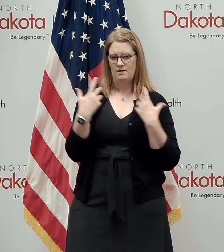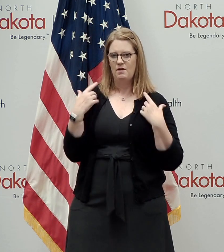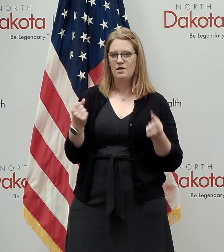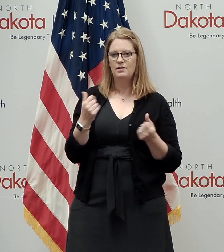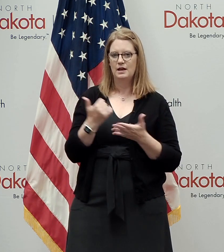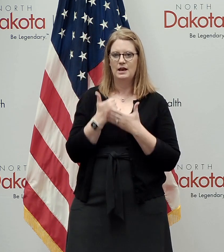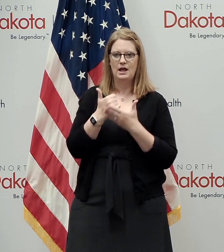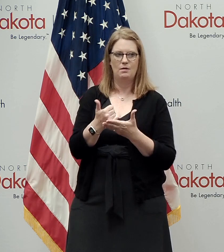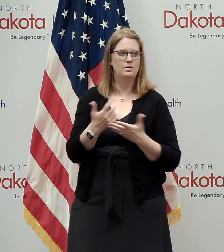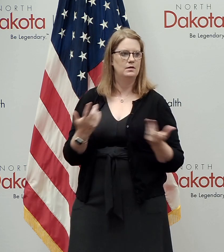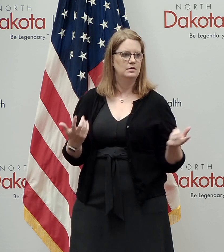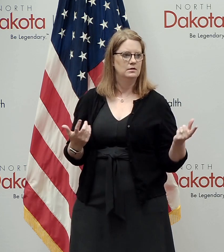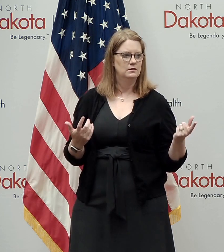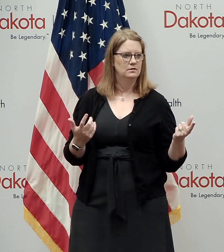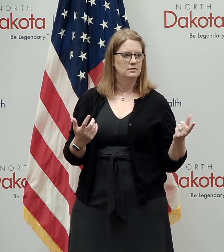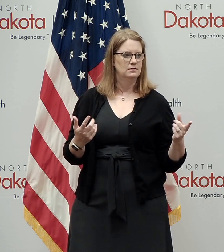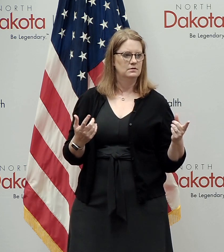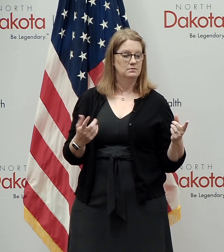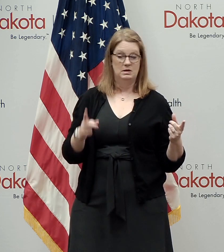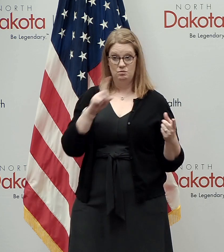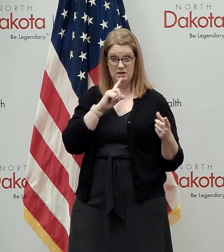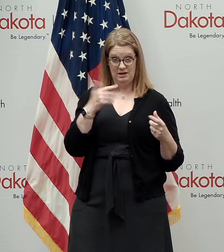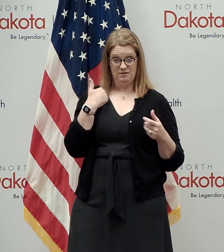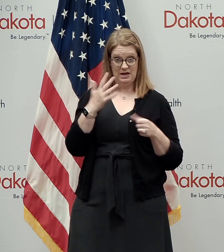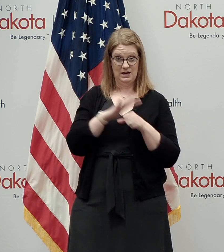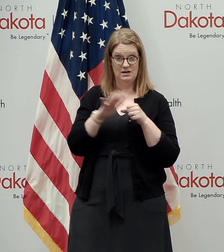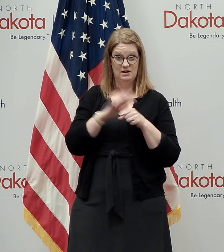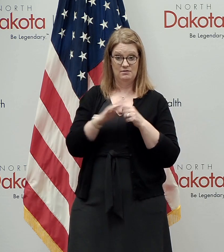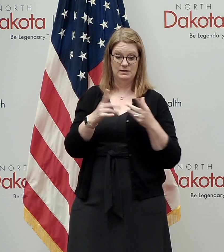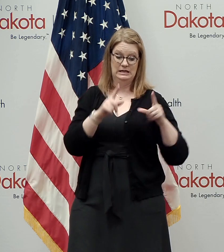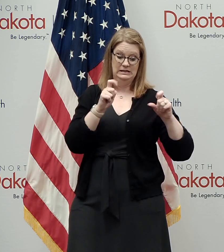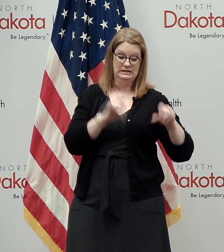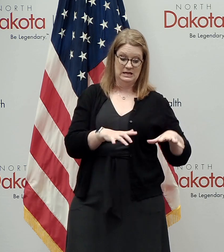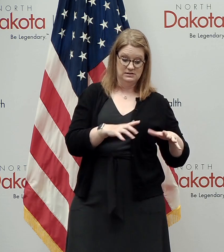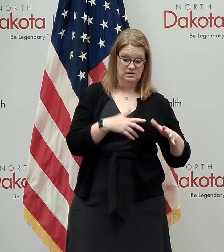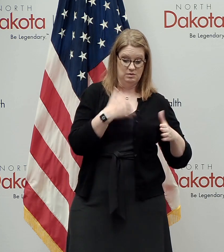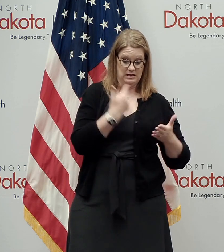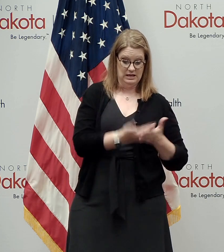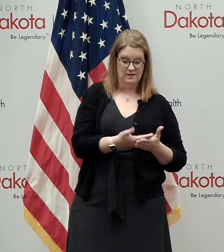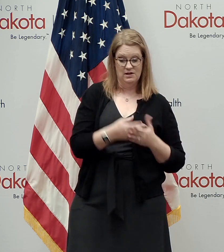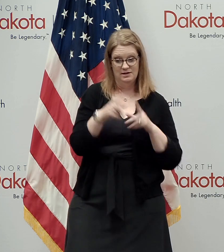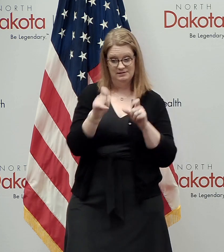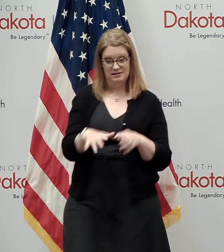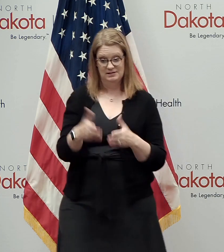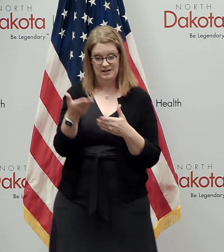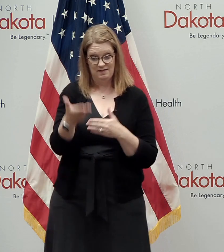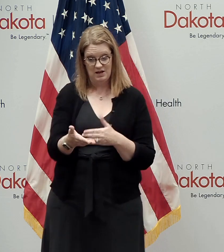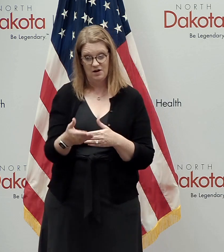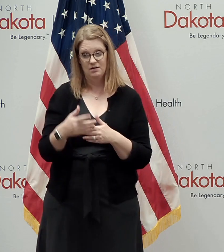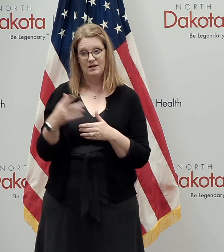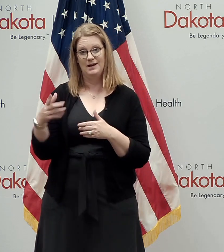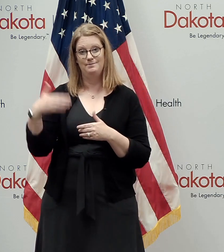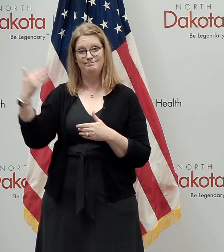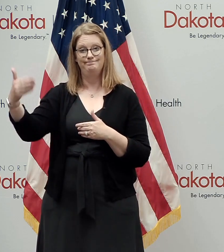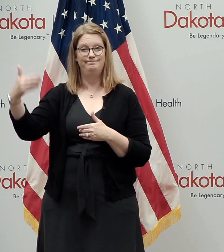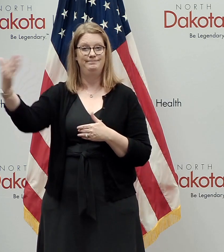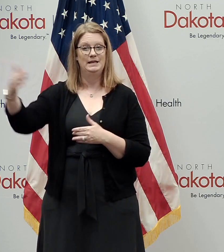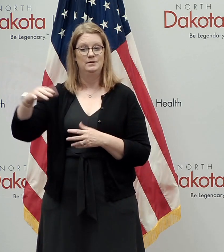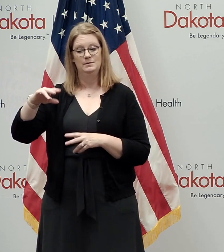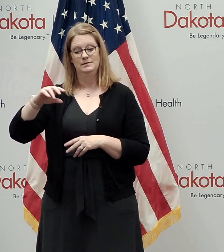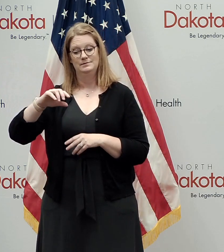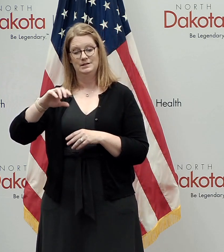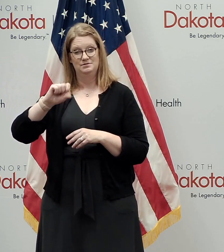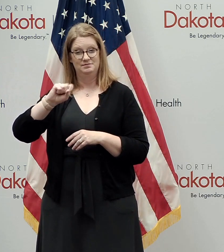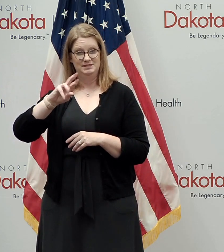course, if you have the capacity, it'd be nice to do testing before they get there, and then testing when you're there, and periodic serial testing.